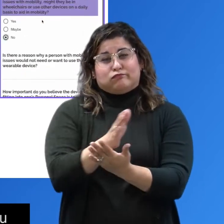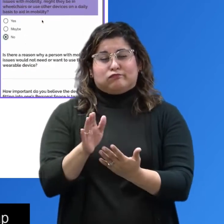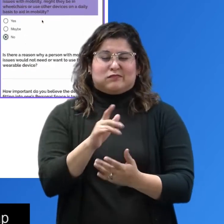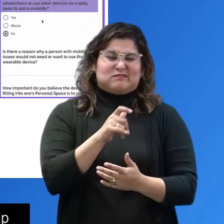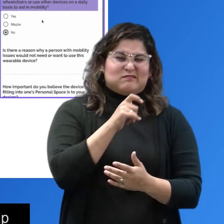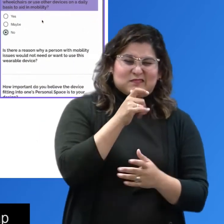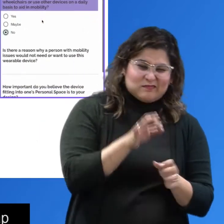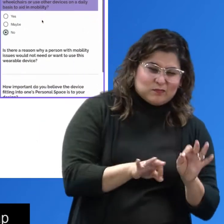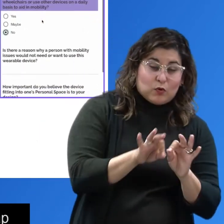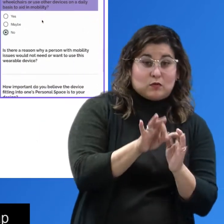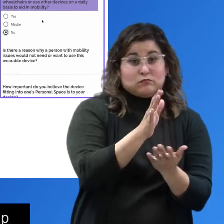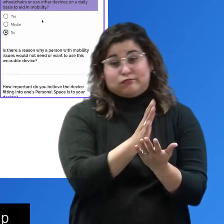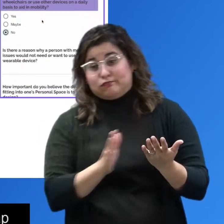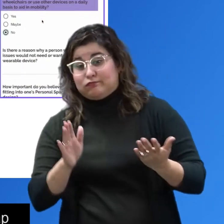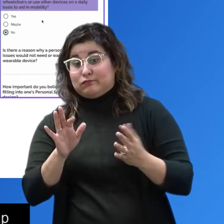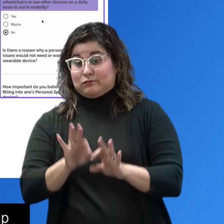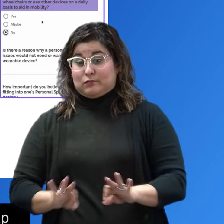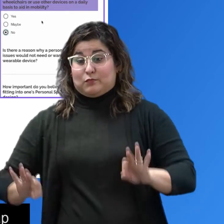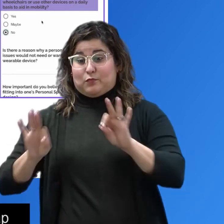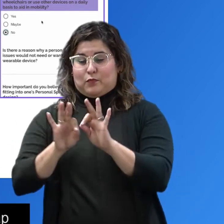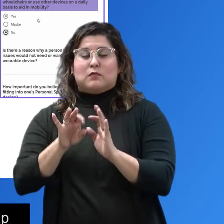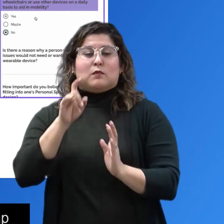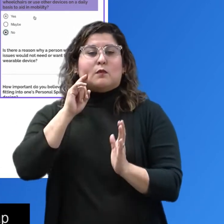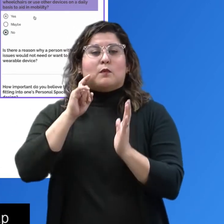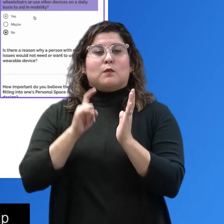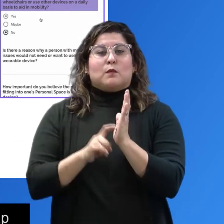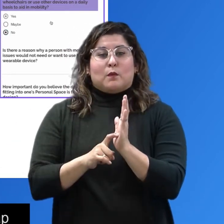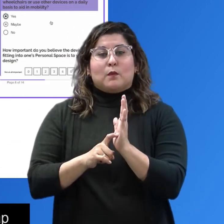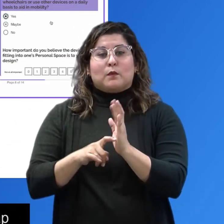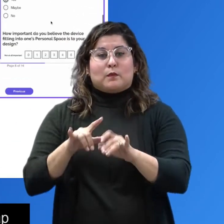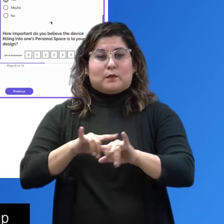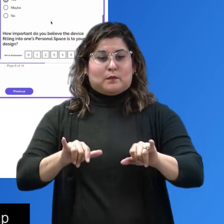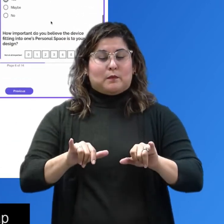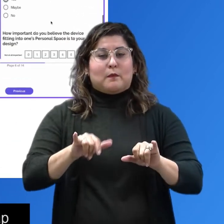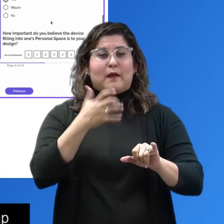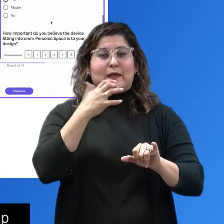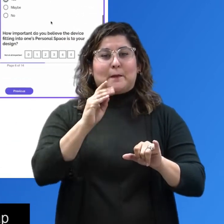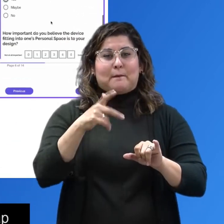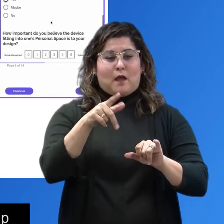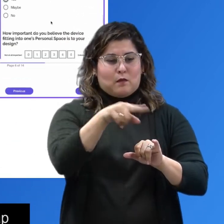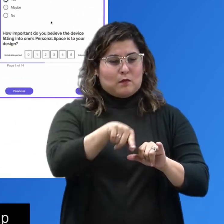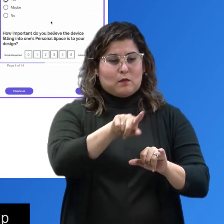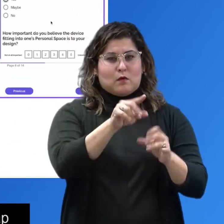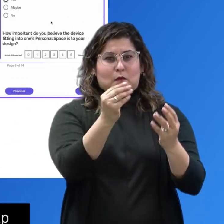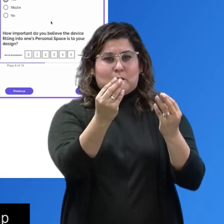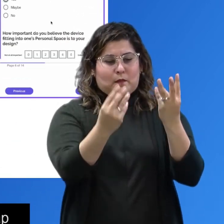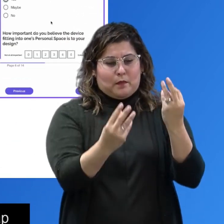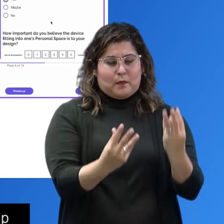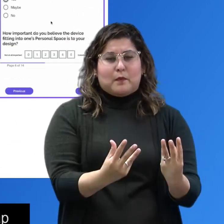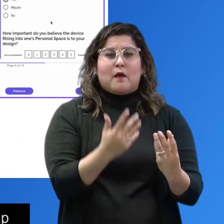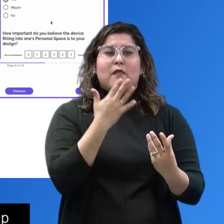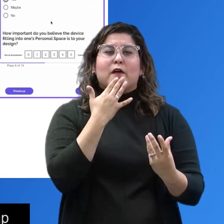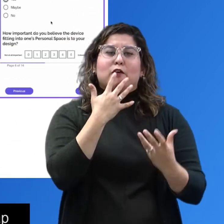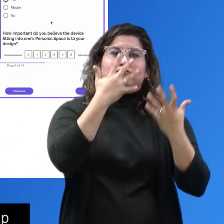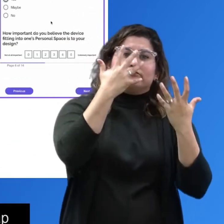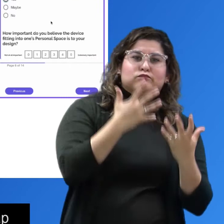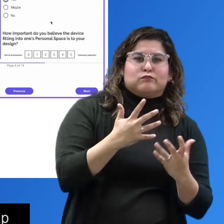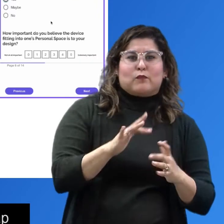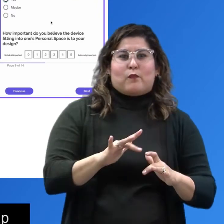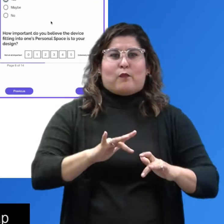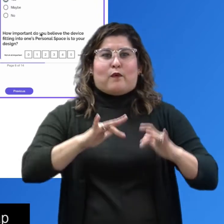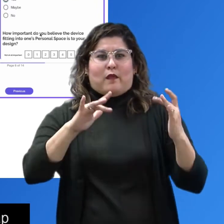that important to extremely important, you'll see that the heat map changes with saturation or